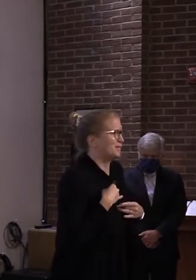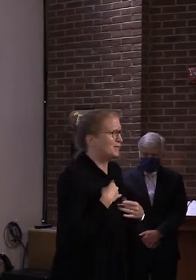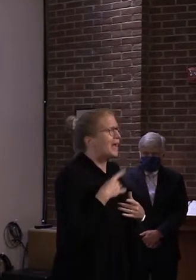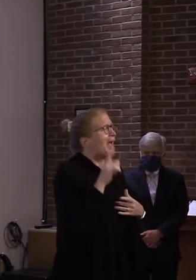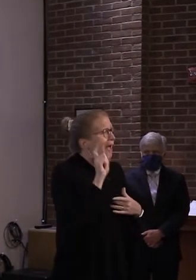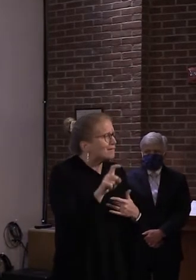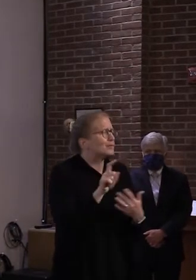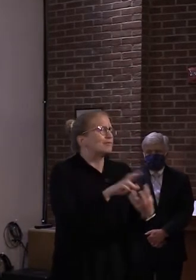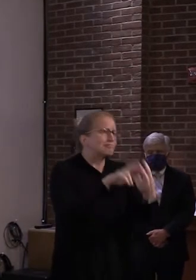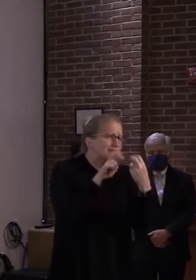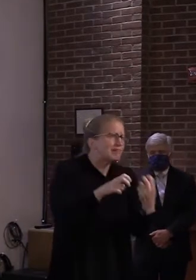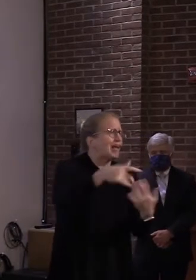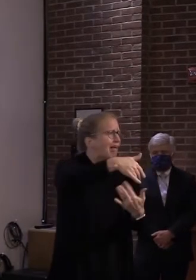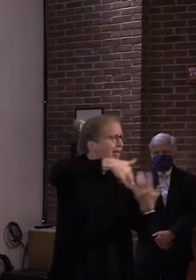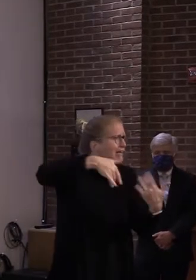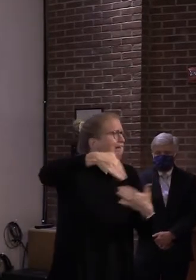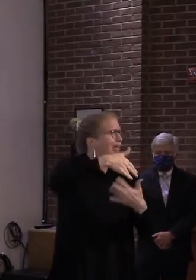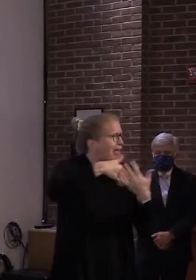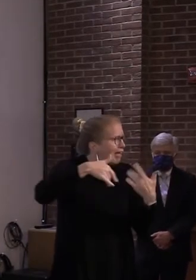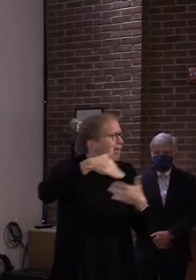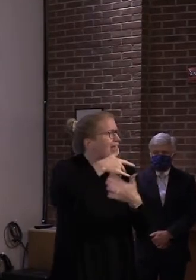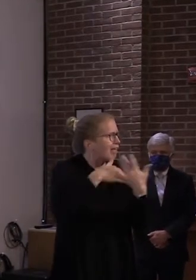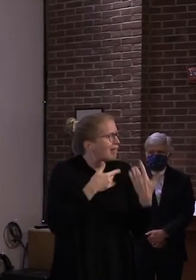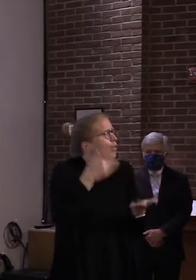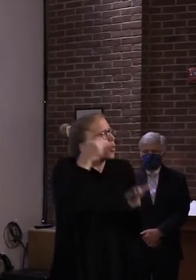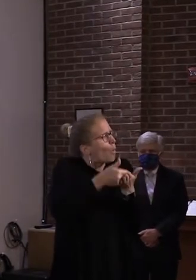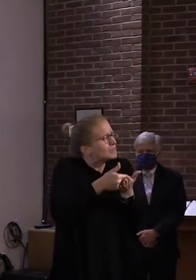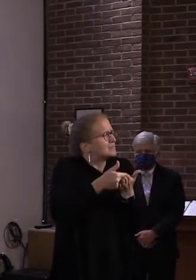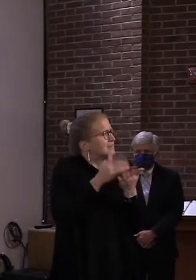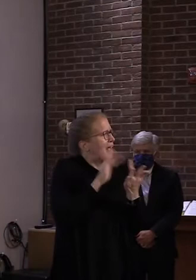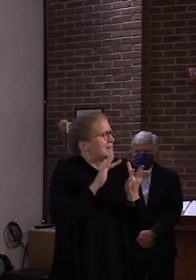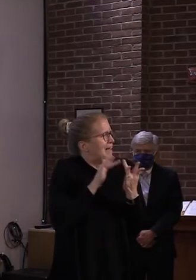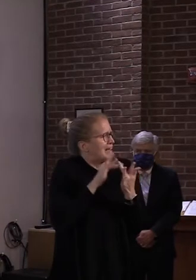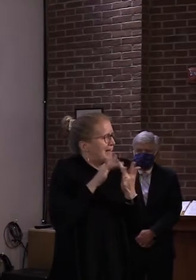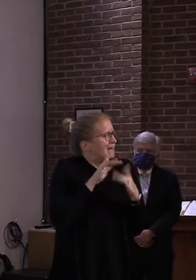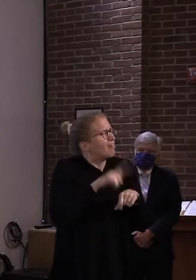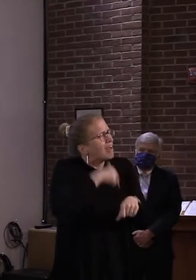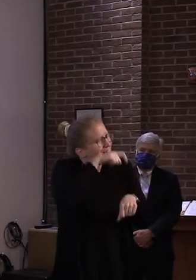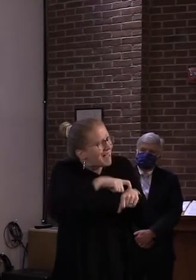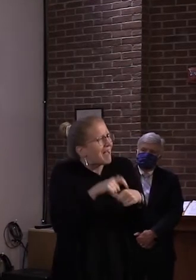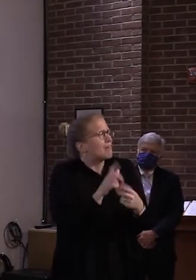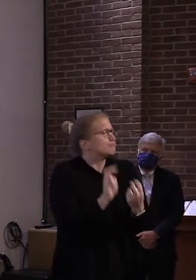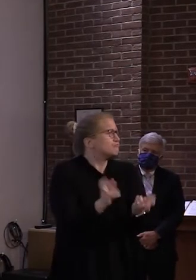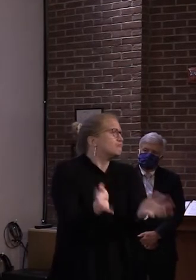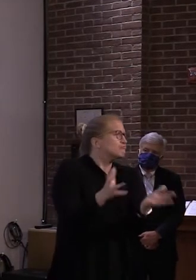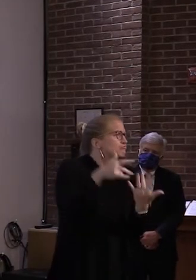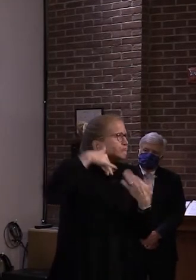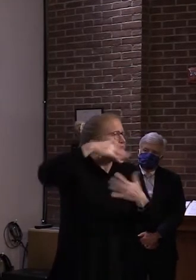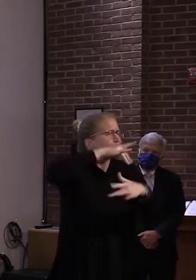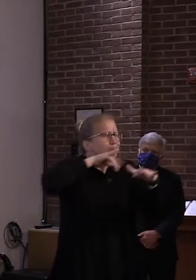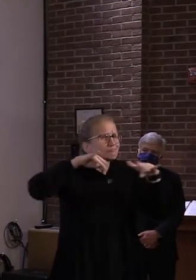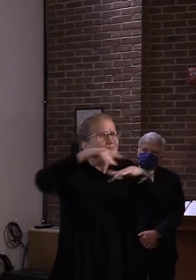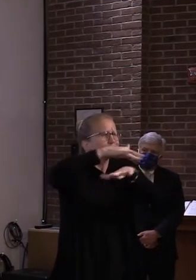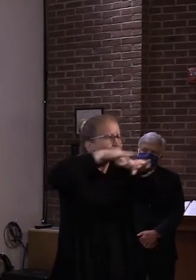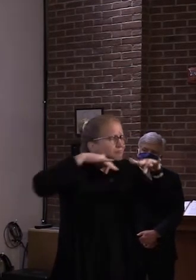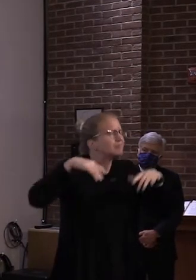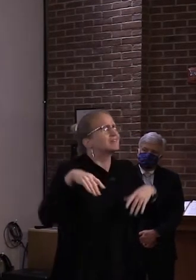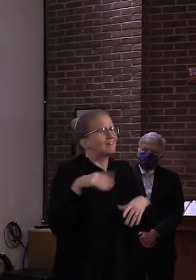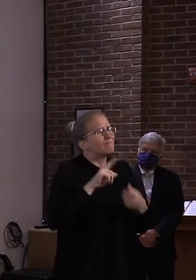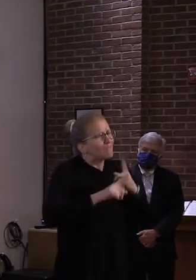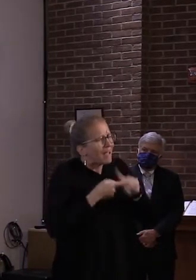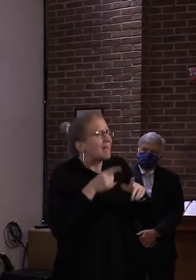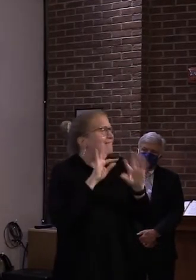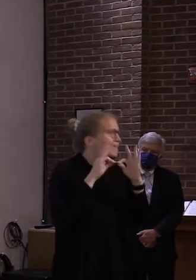finding people who were in close contact and could be at risk of getting COVID. If we find through contact